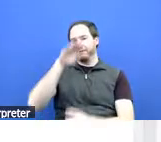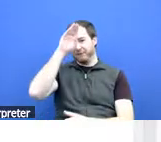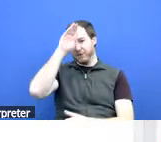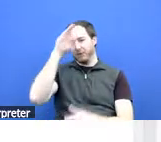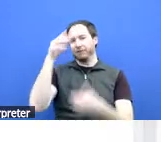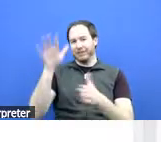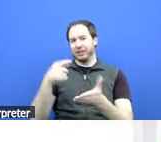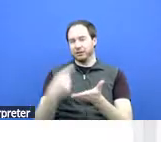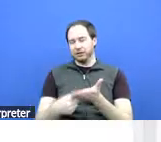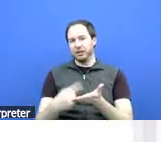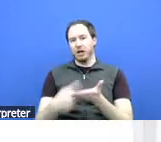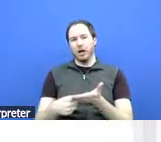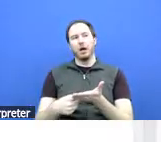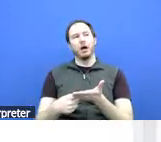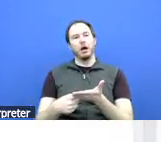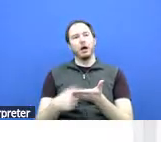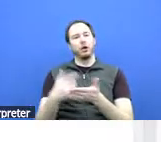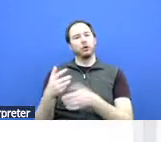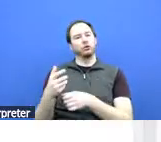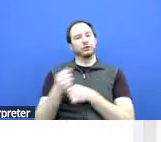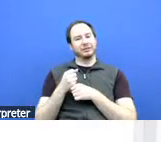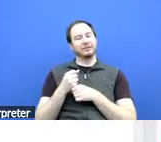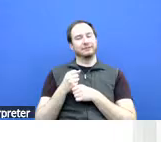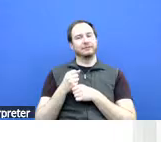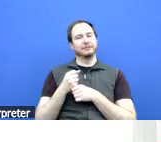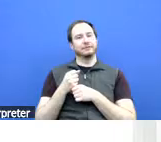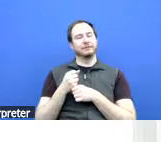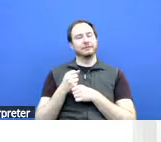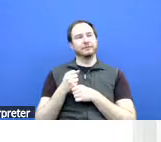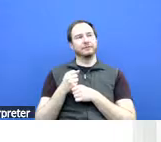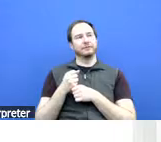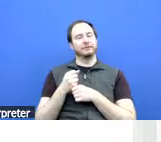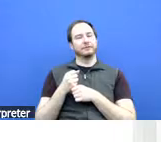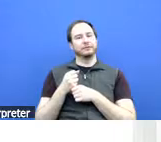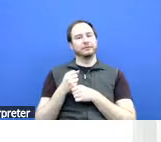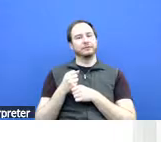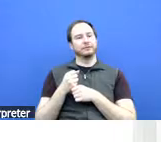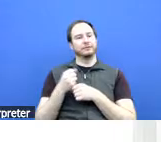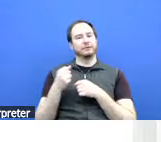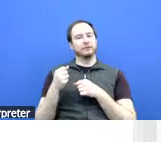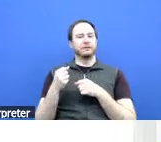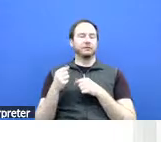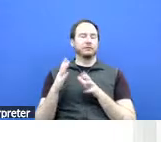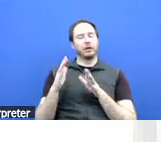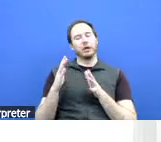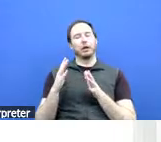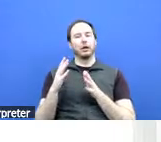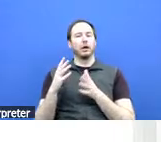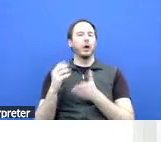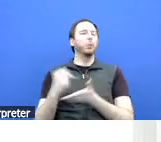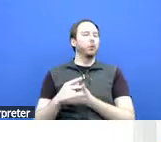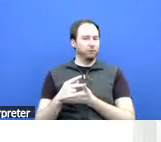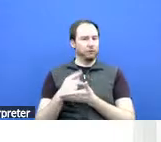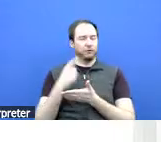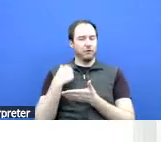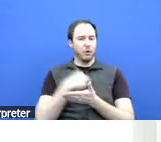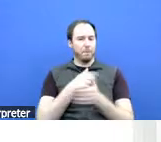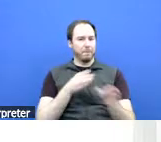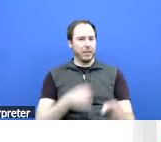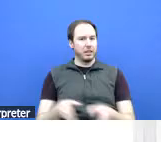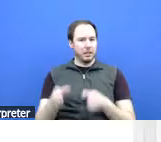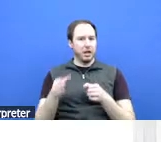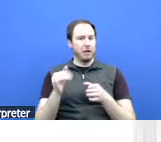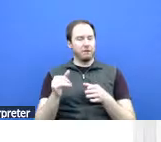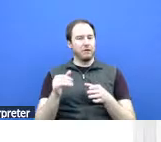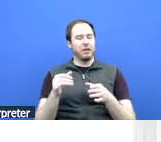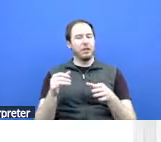to discuss that and have received initial I will say approval from him as to our plan for the